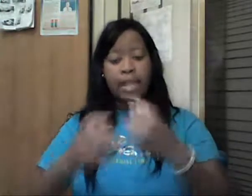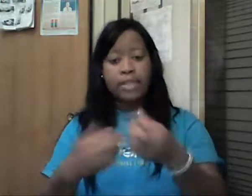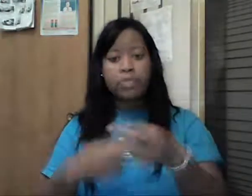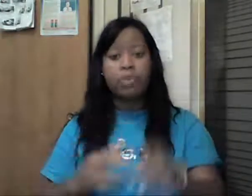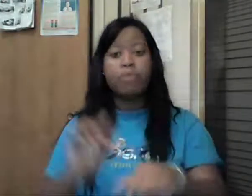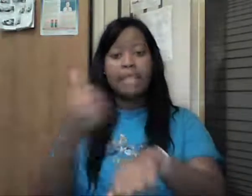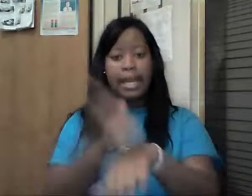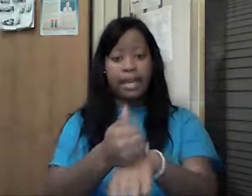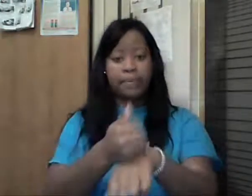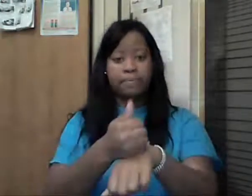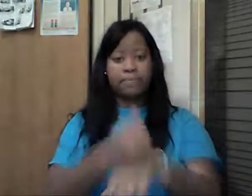classroom setting.